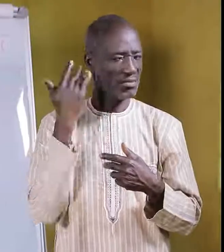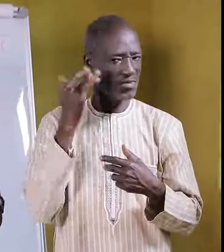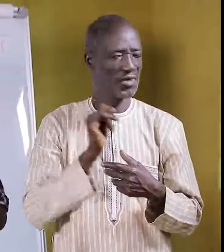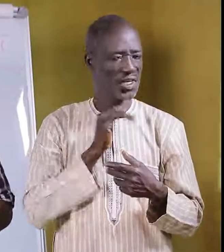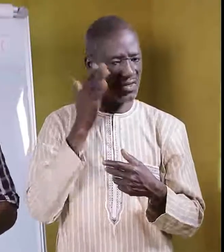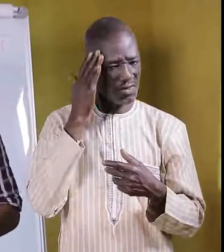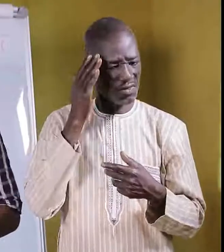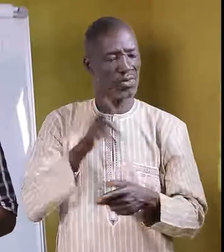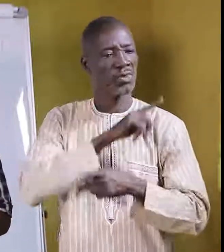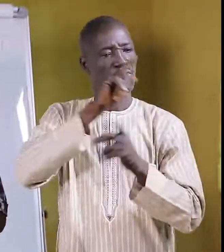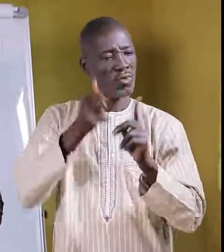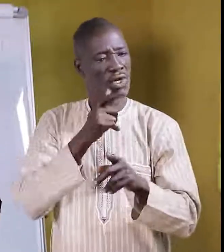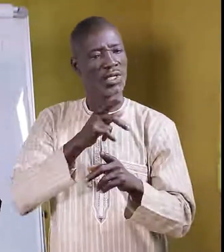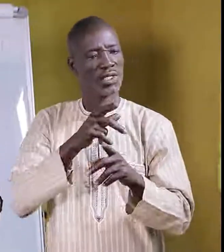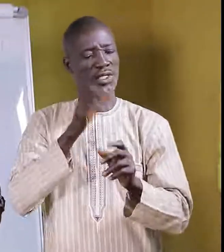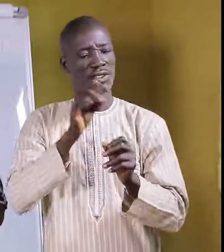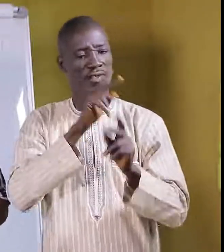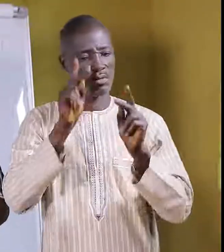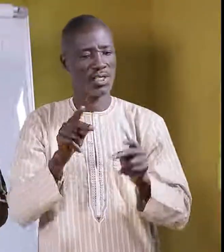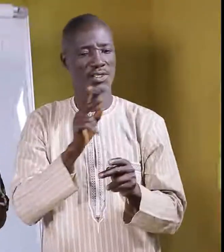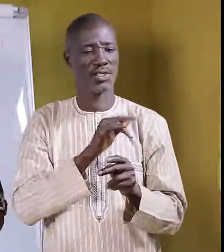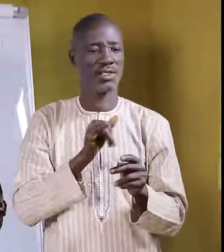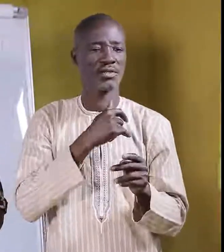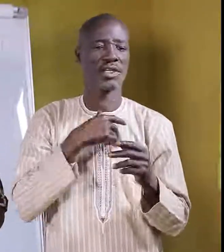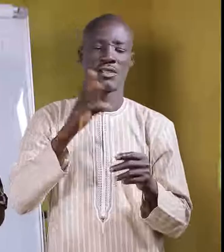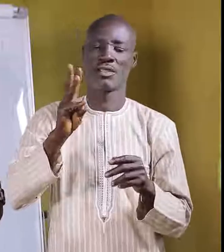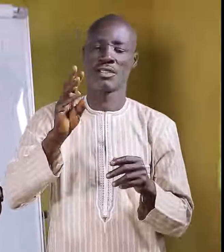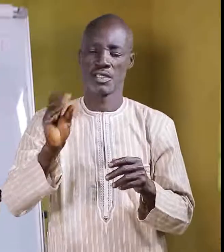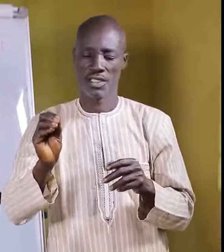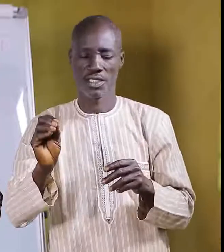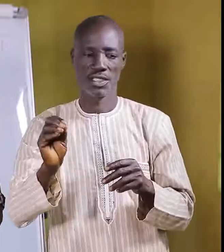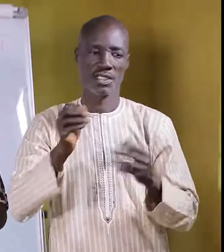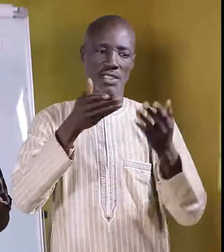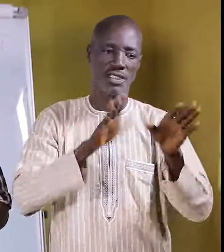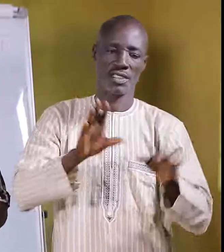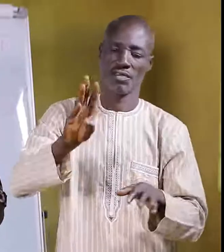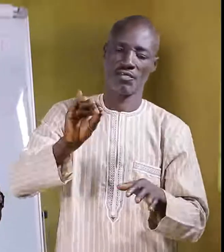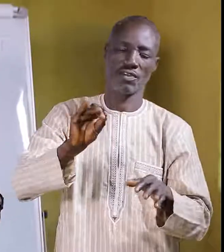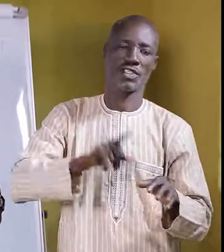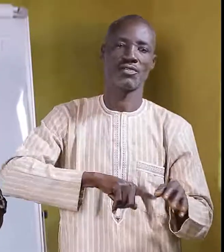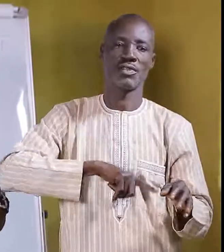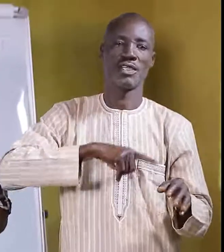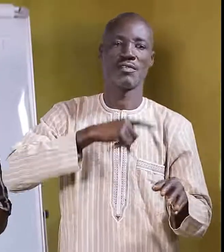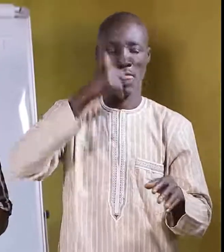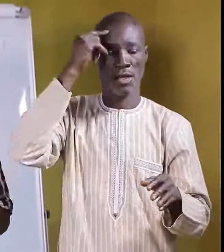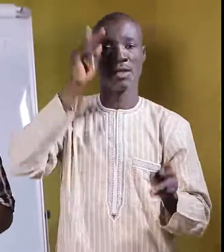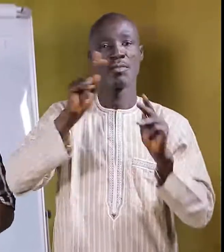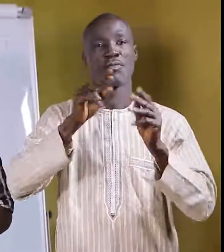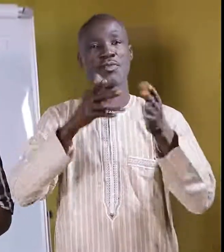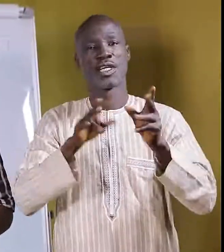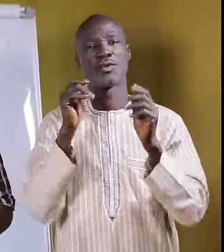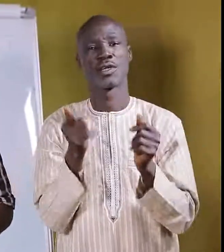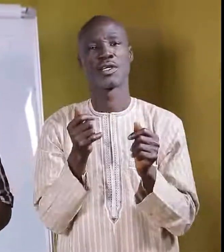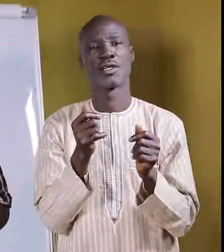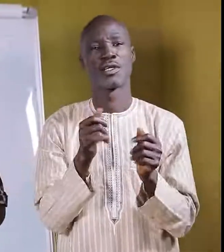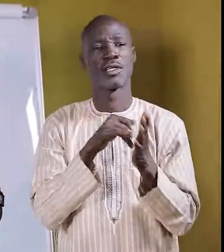boy, what I know is that it is 60-40. 60 of death, 40 to live. You see, 60-40, it